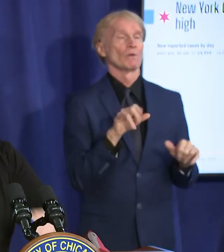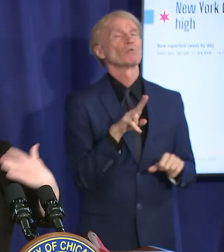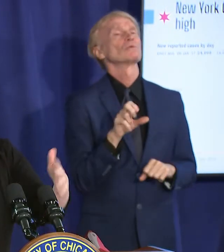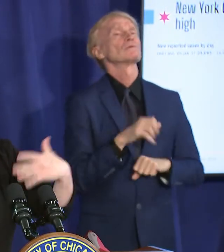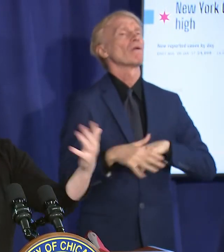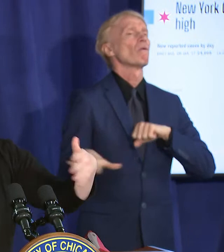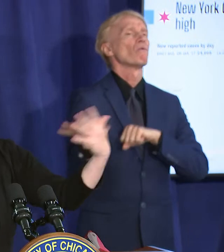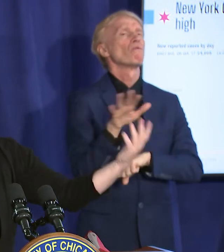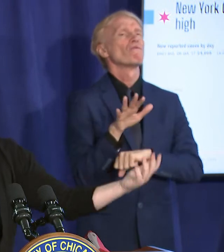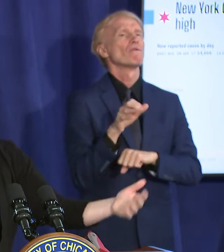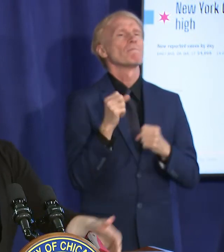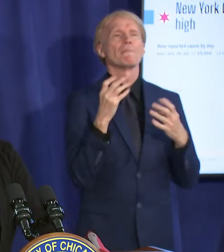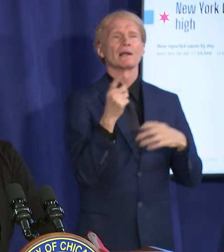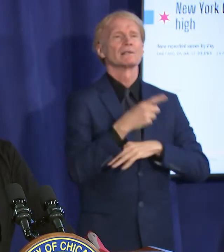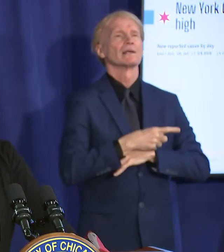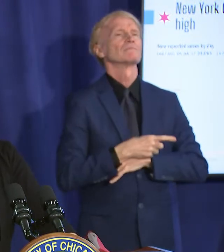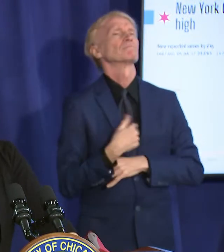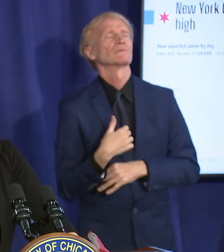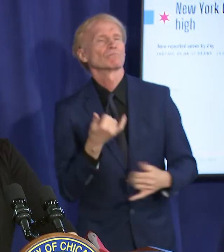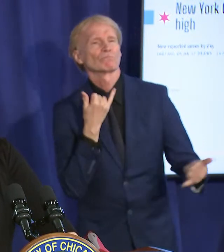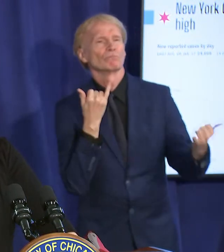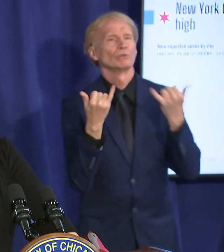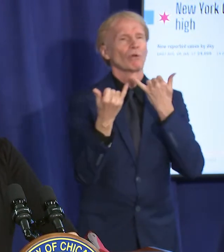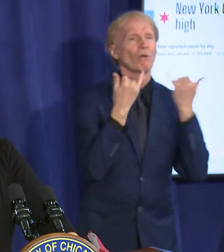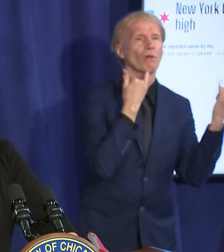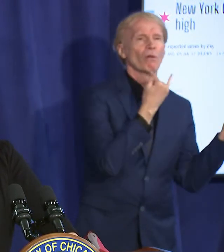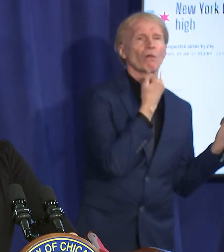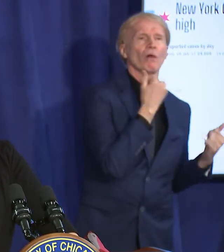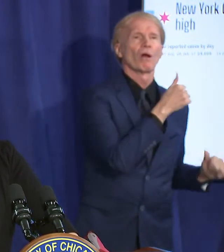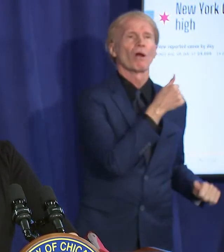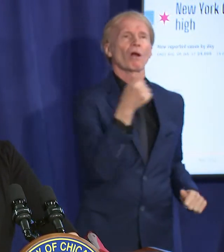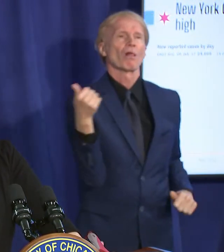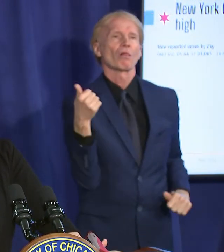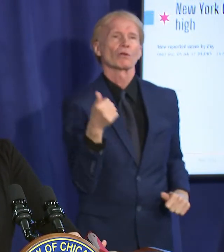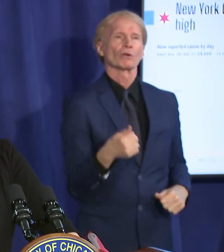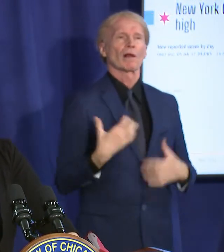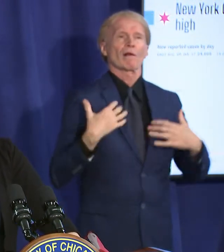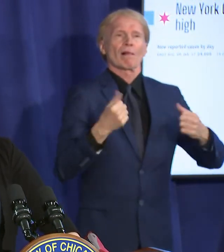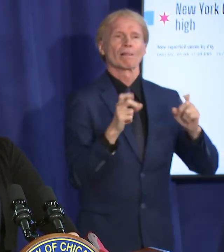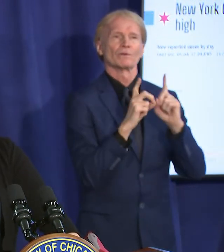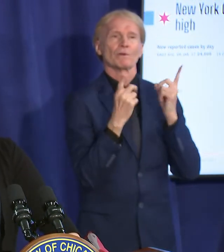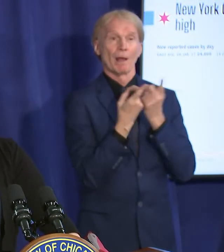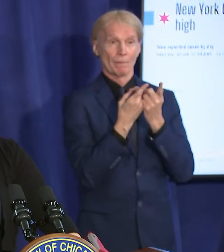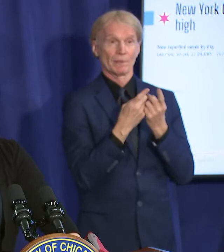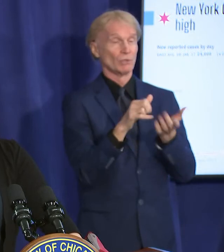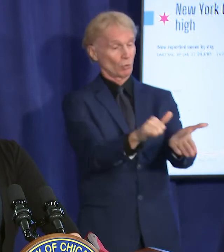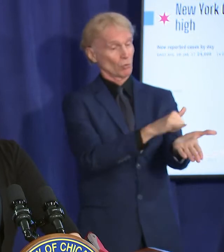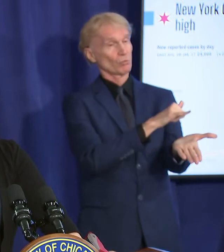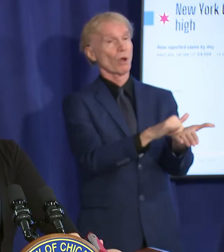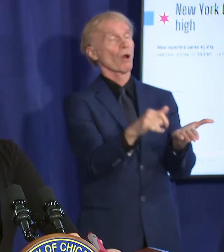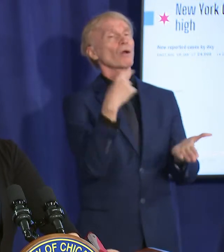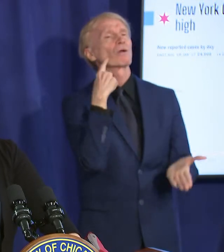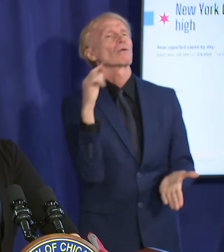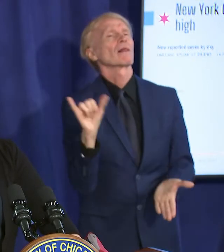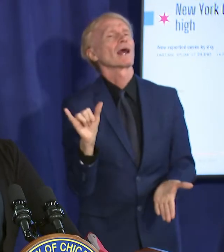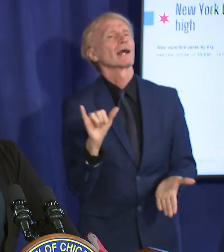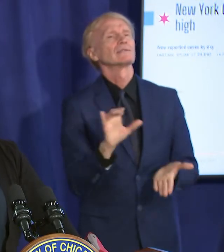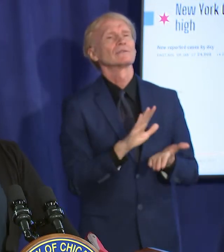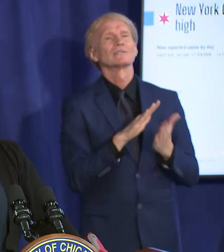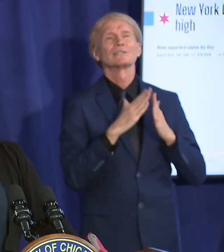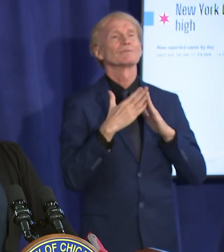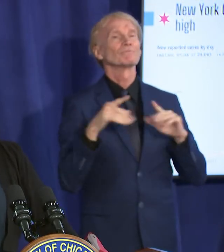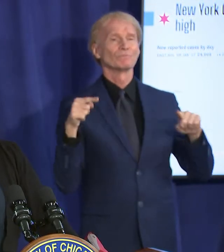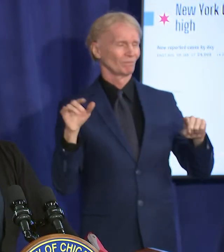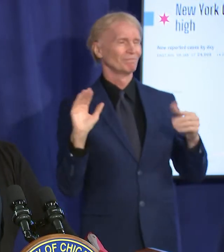been on calls every day, really, with counterparts in other cities and other parts of the country. So here's what New York City's data looks like, just like